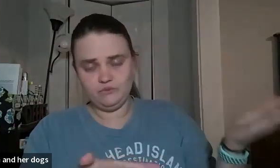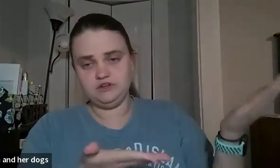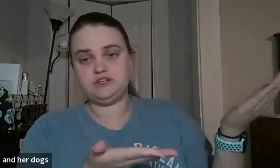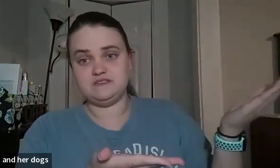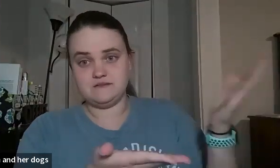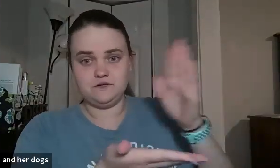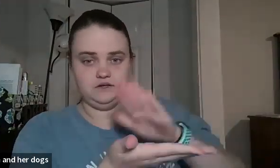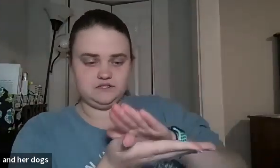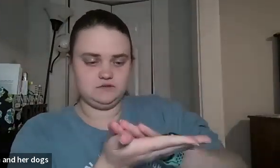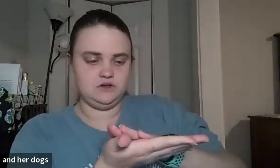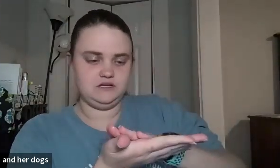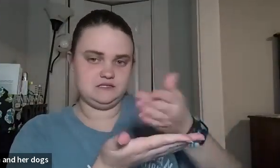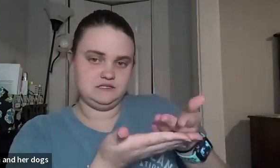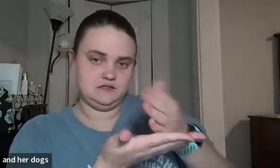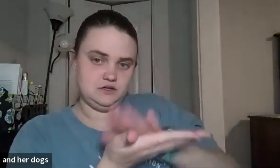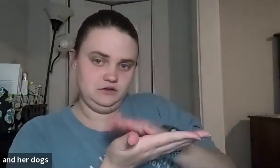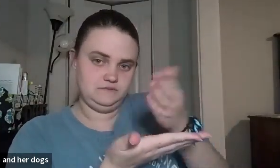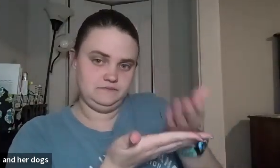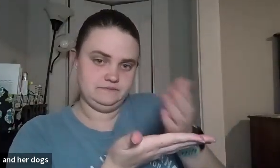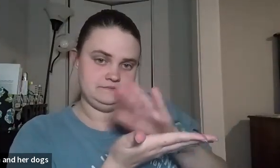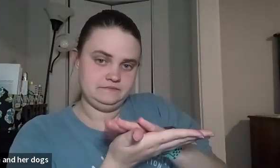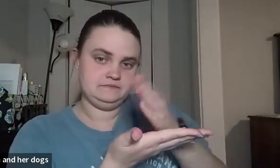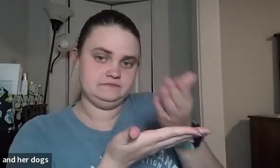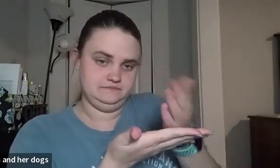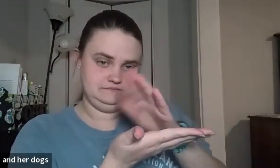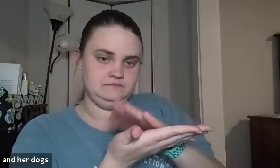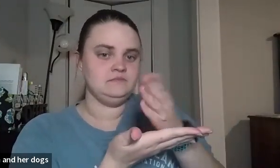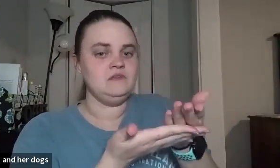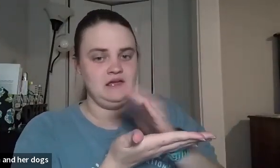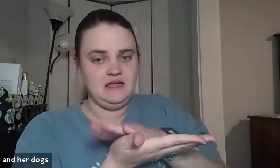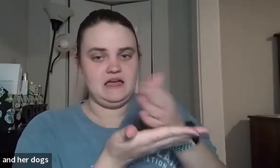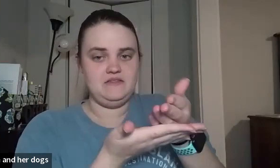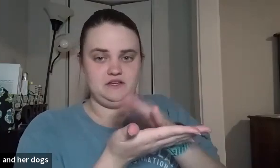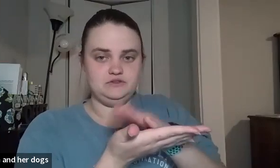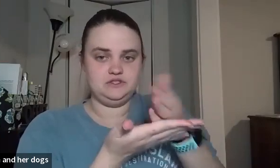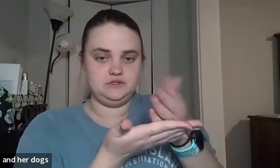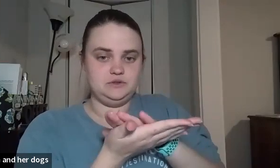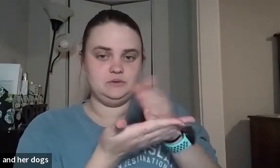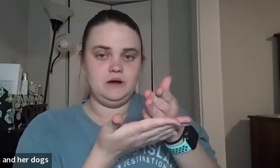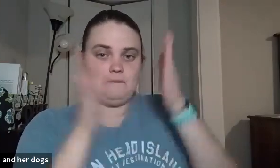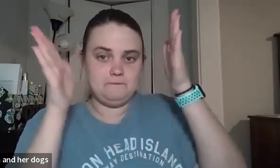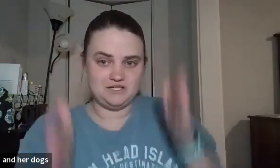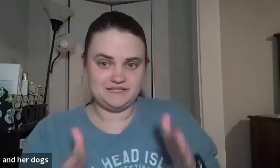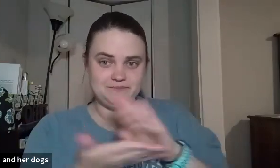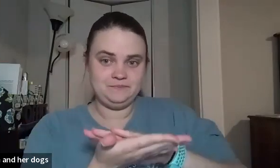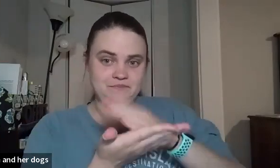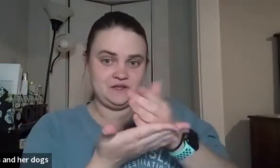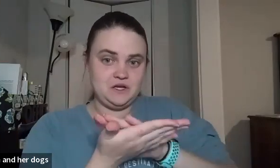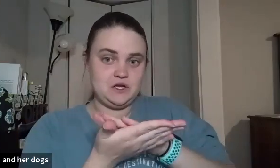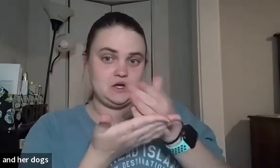You're going to do the same for cook. So cook is cook. And then you'll do person.